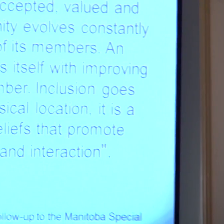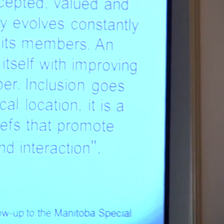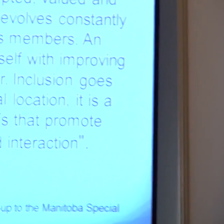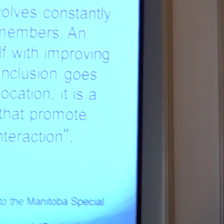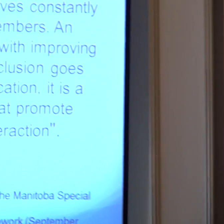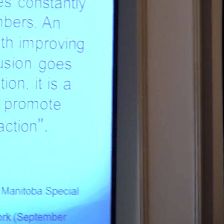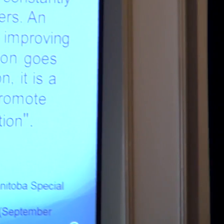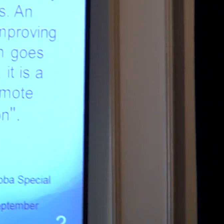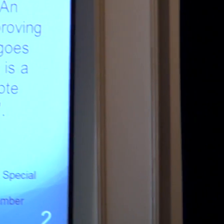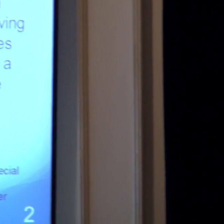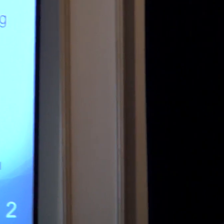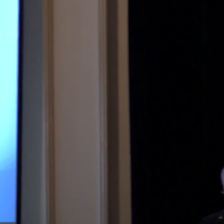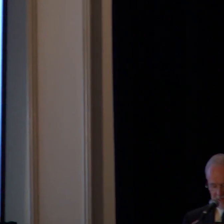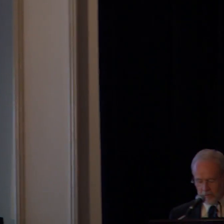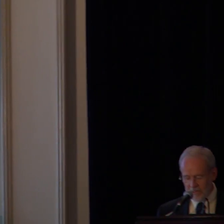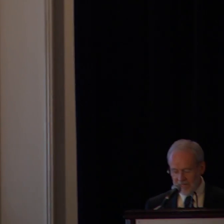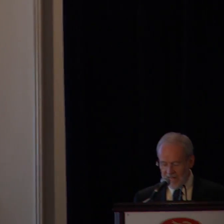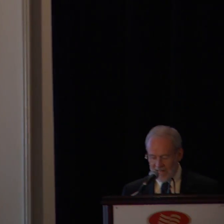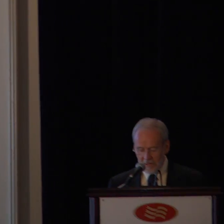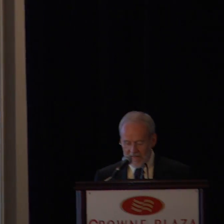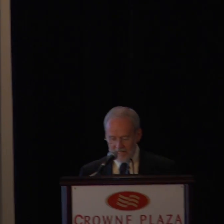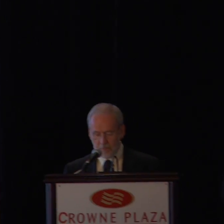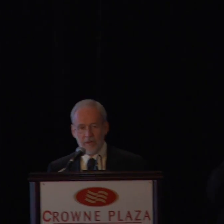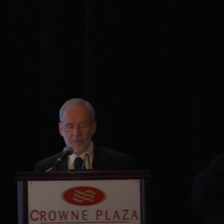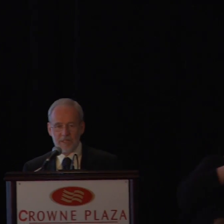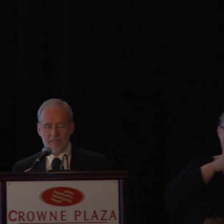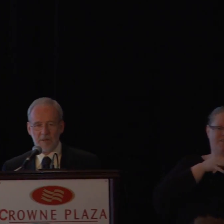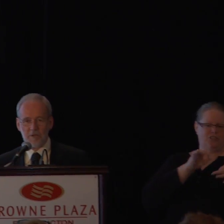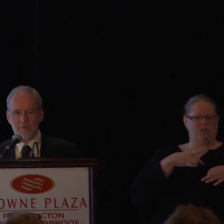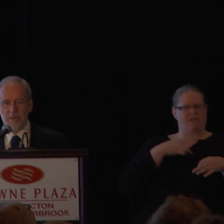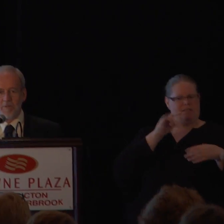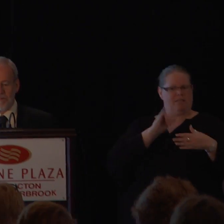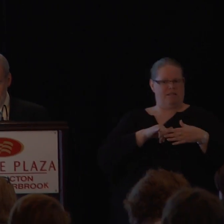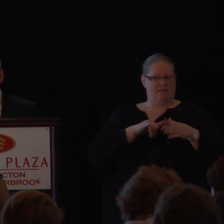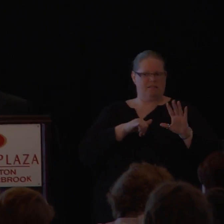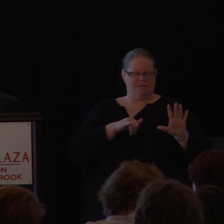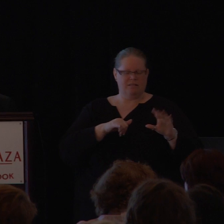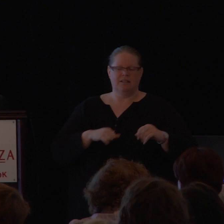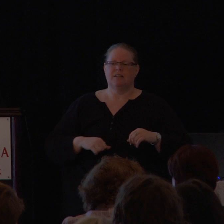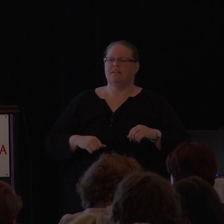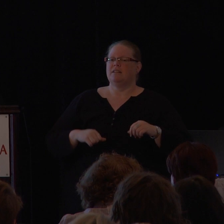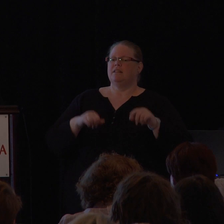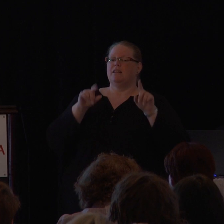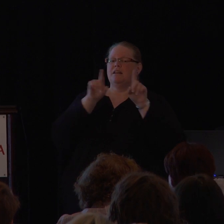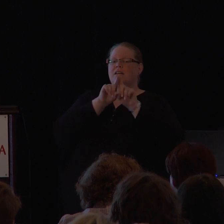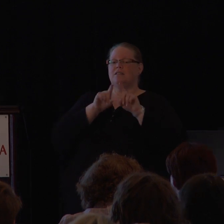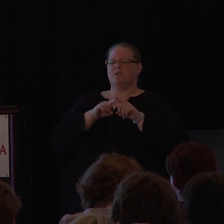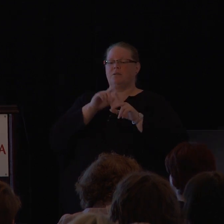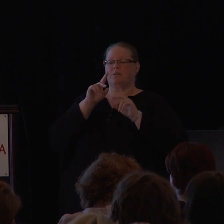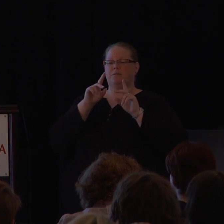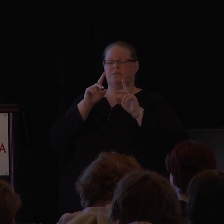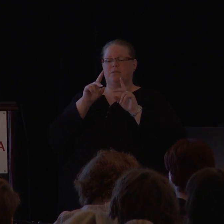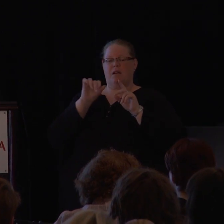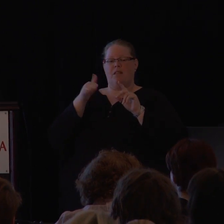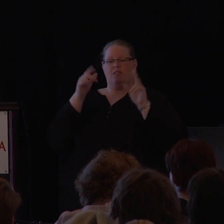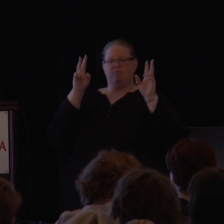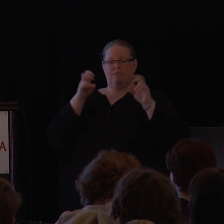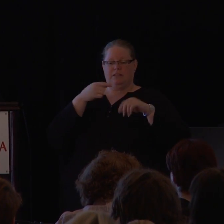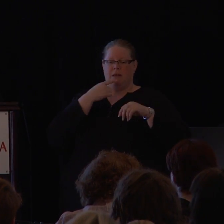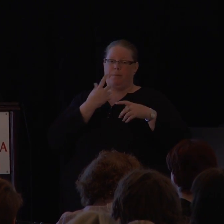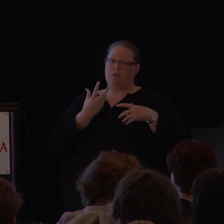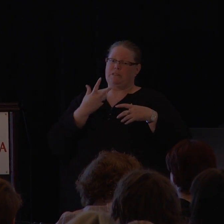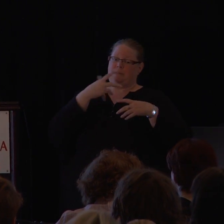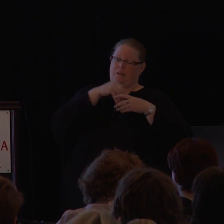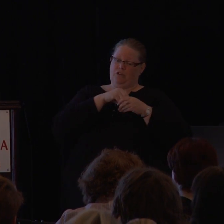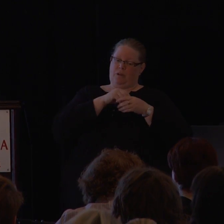Manitoba definition, and I think it's a useful starting point. And the last point, which a number of people have commented on, it's about participation, belonging,